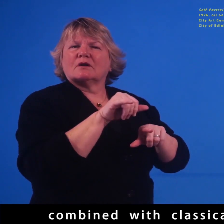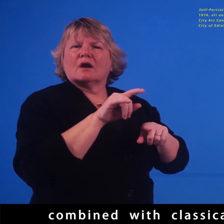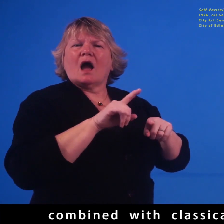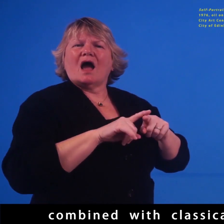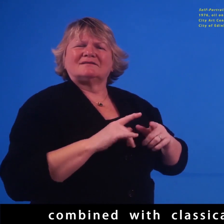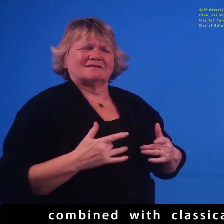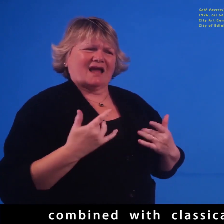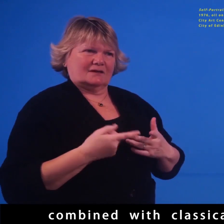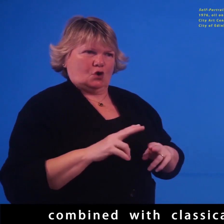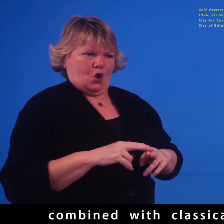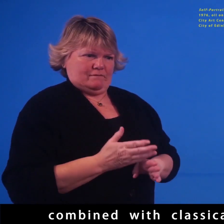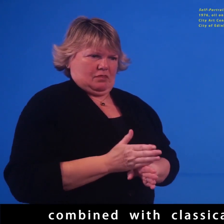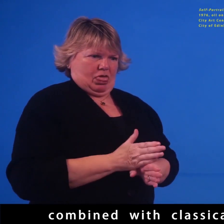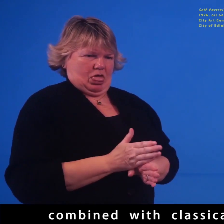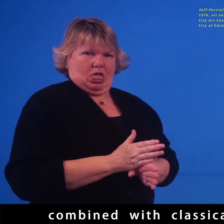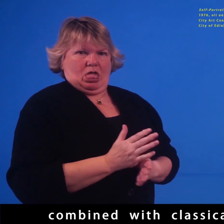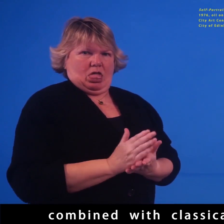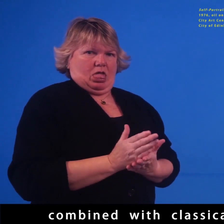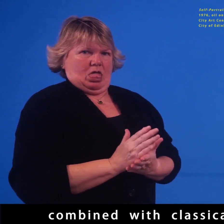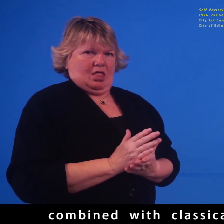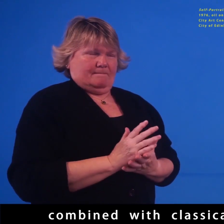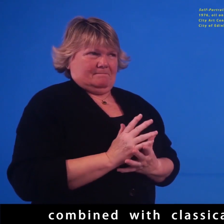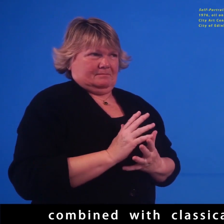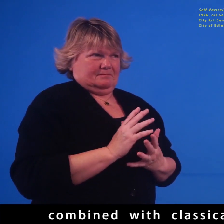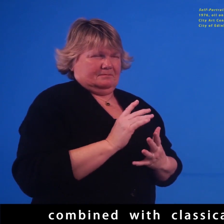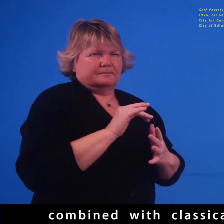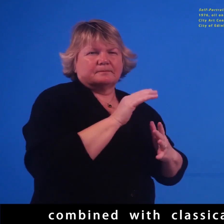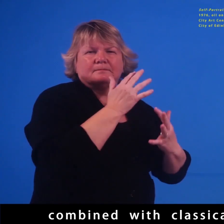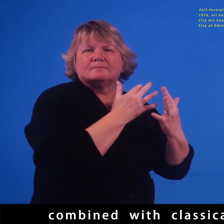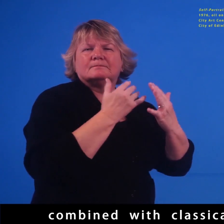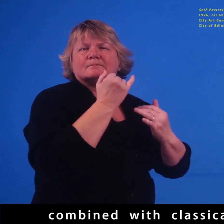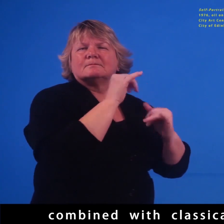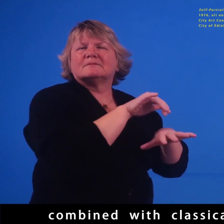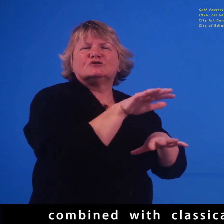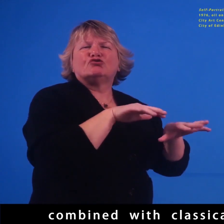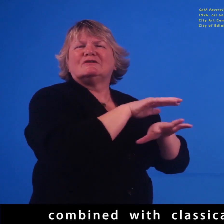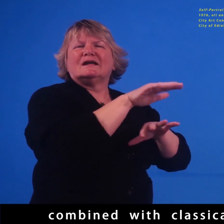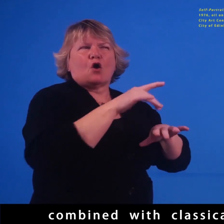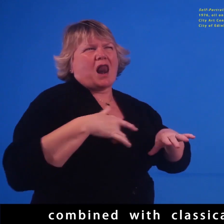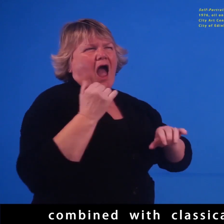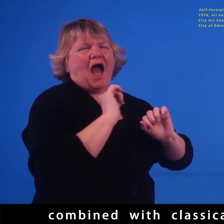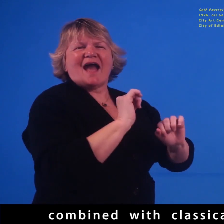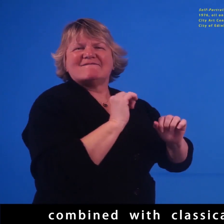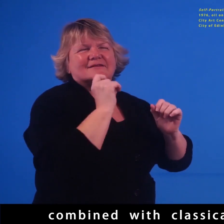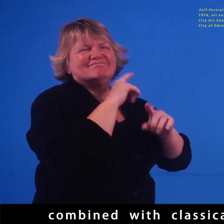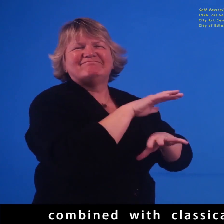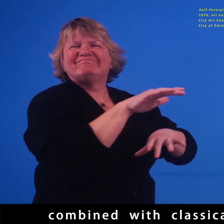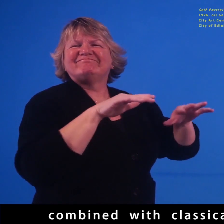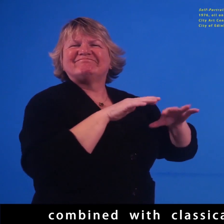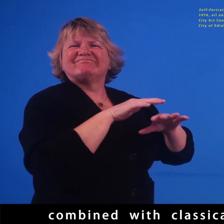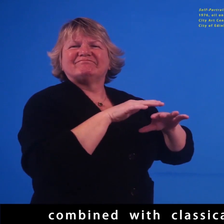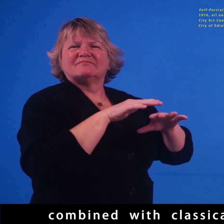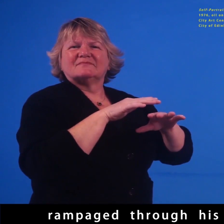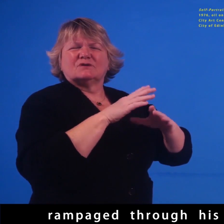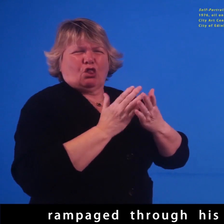Combined with classical myth, superstition, and a sense of the precariousness and mystery of